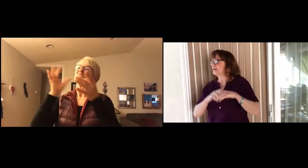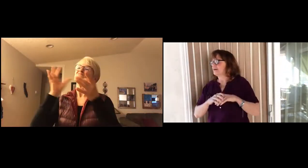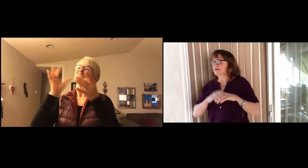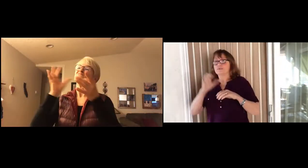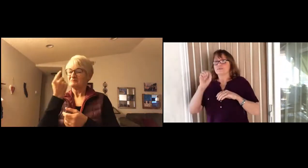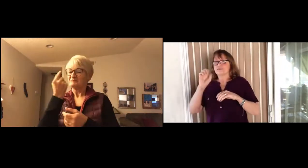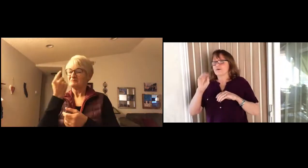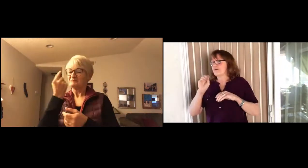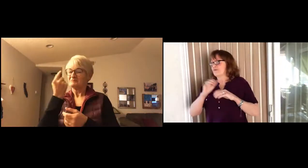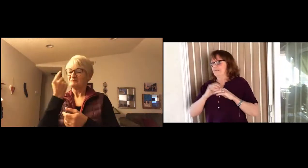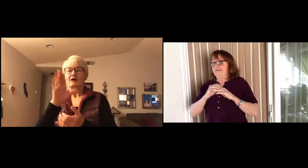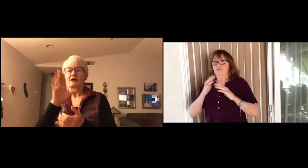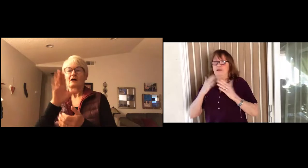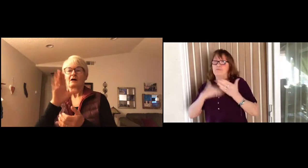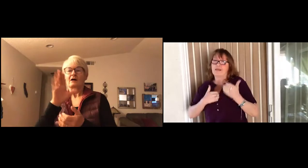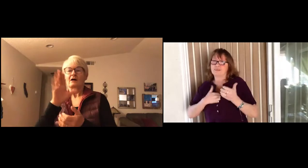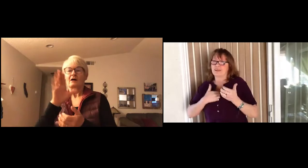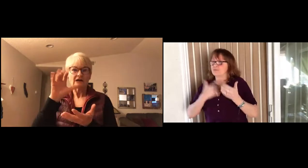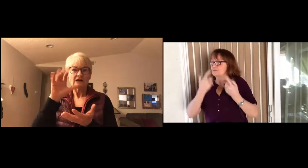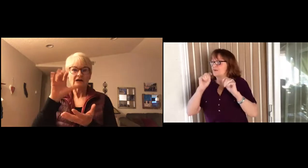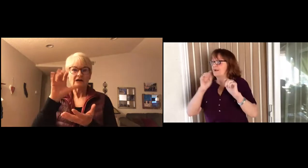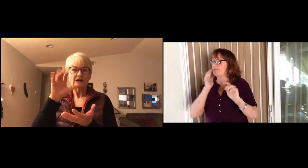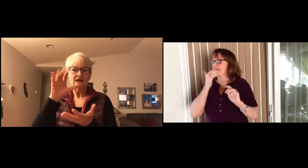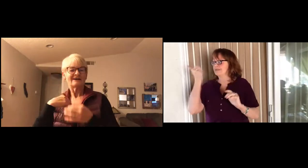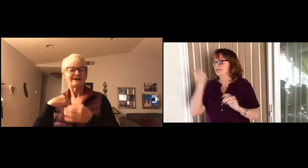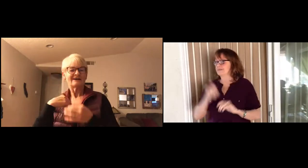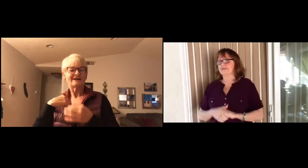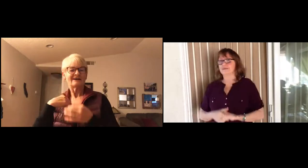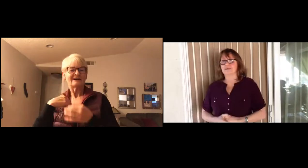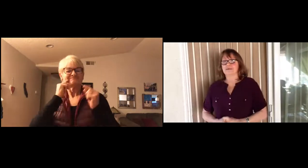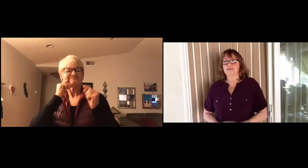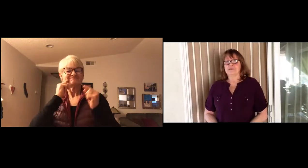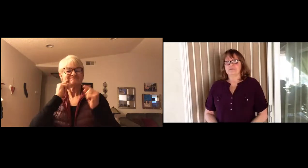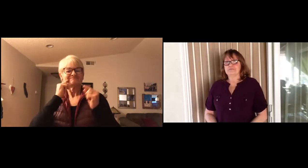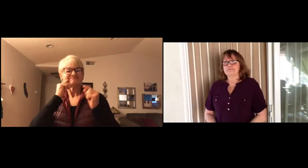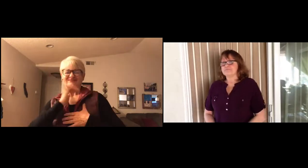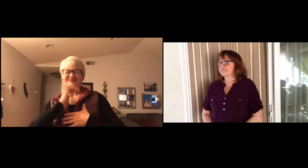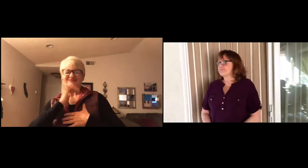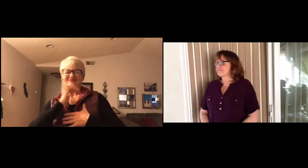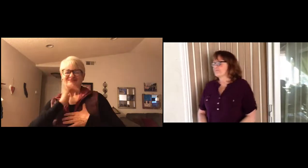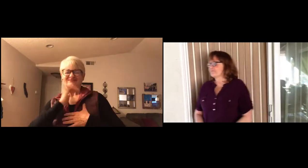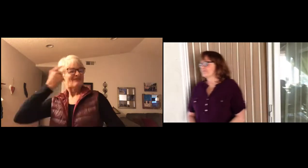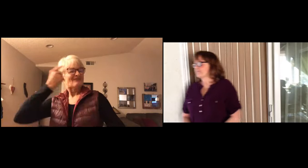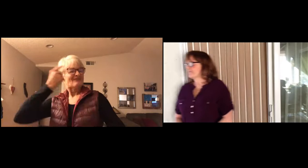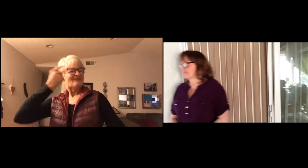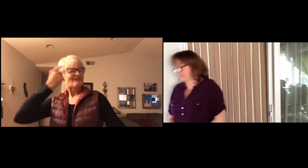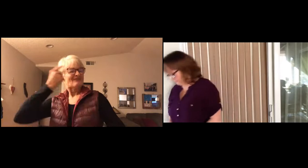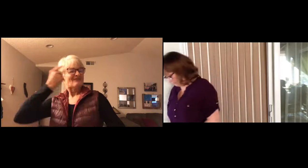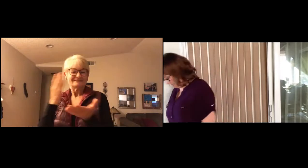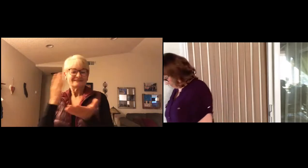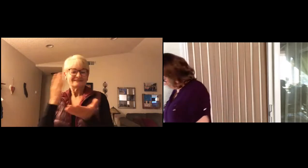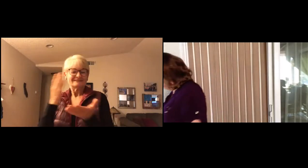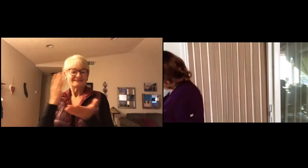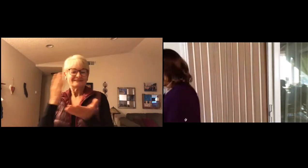Dan would say, "What's so funny?" And I would just start laughing. And then just smile. Always,